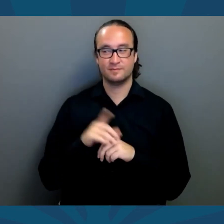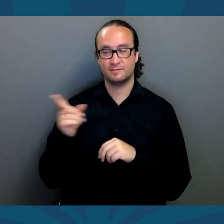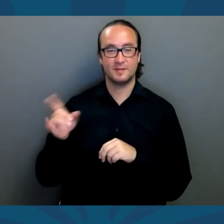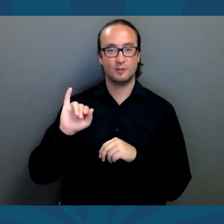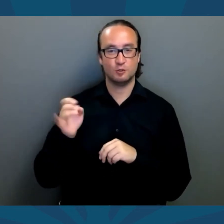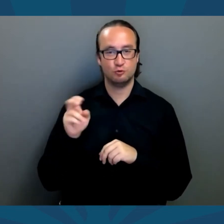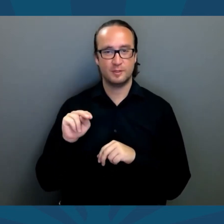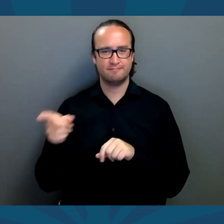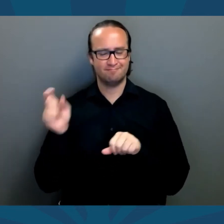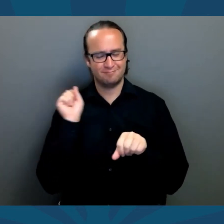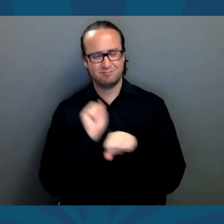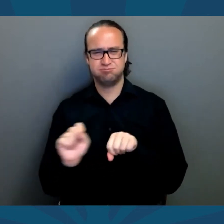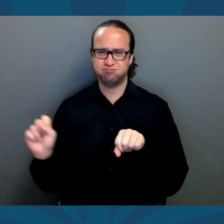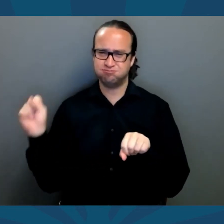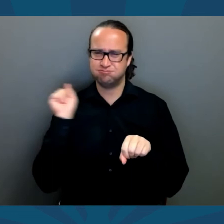November 2018,